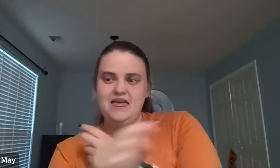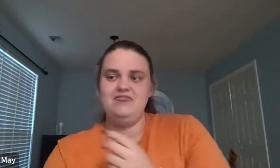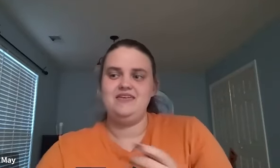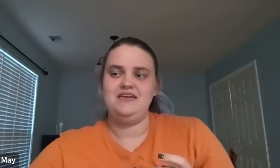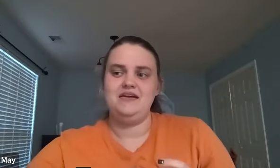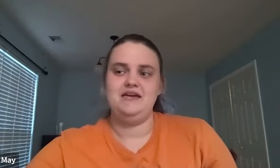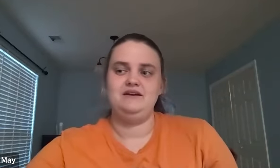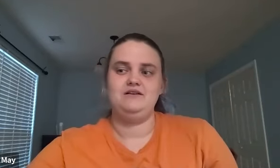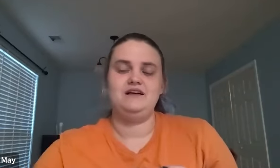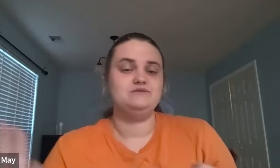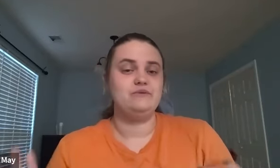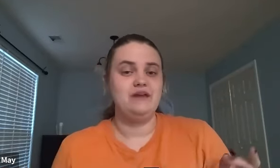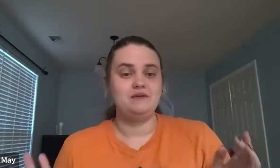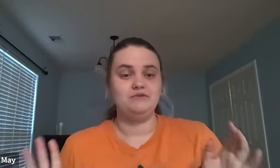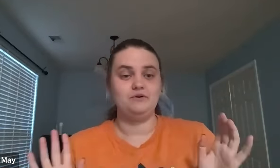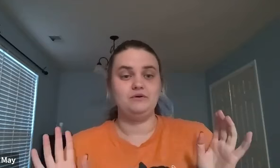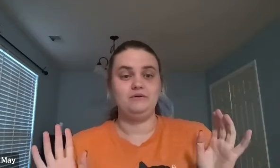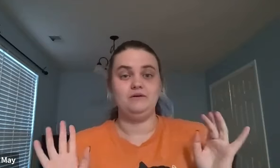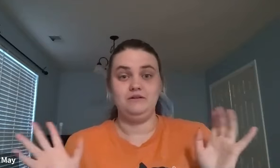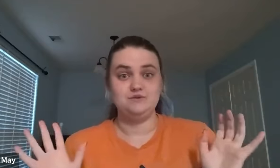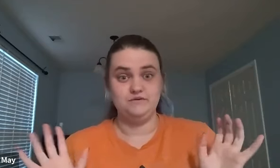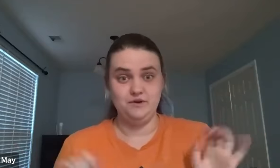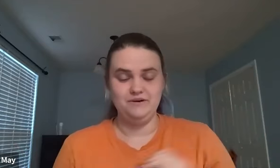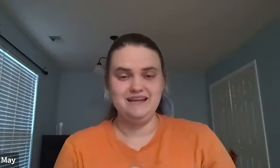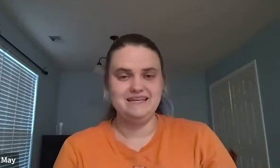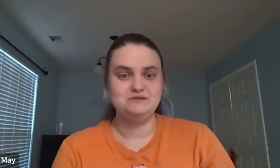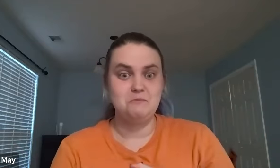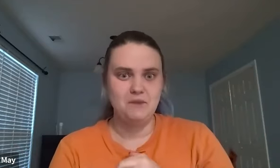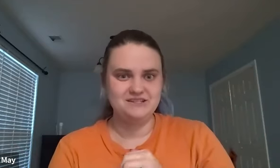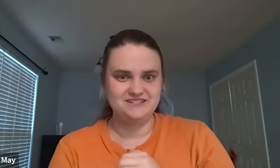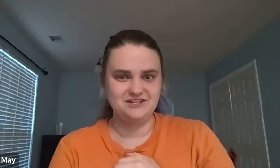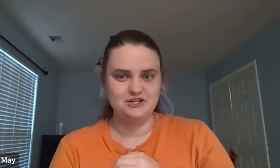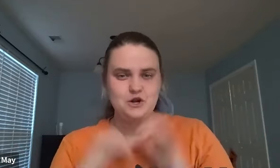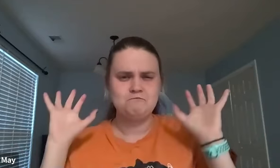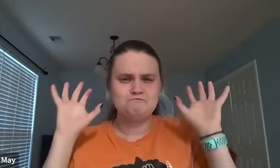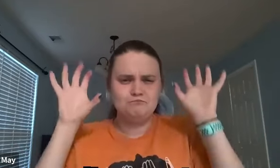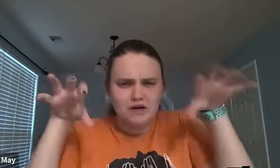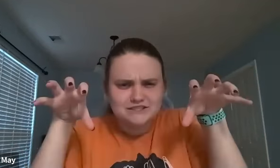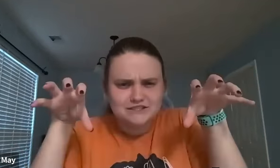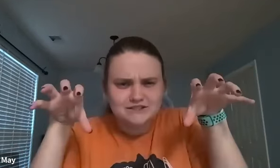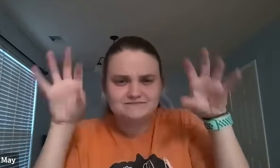And then our last one that we had before our last review one is monster.